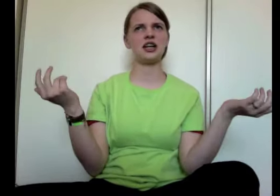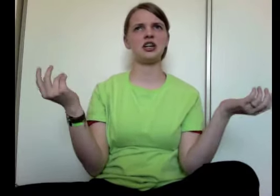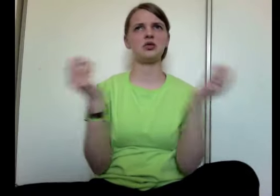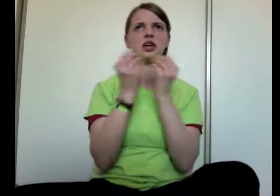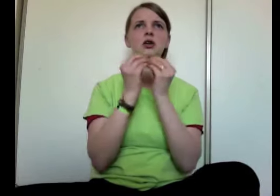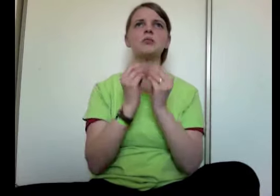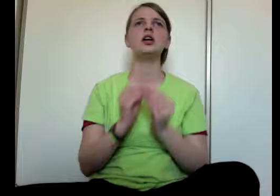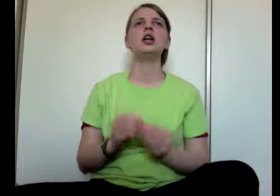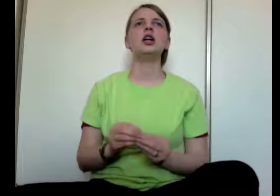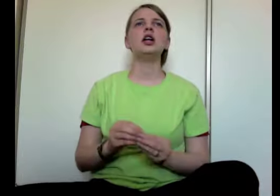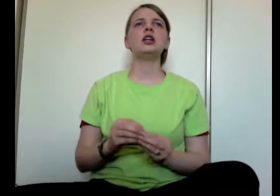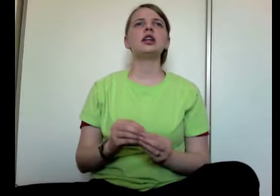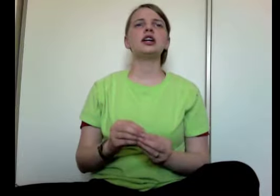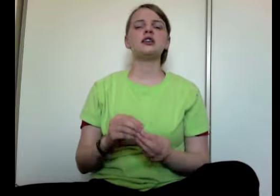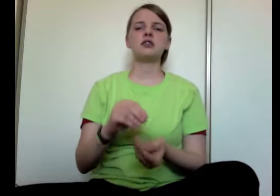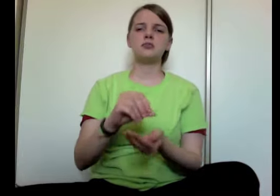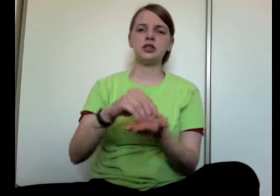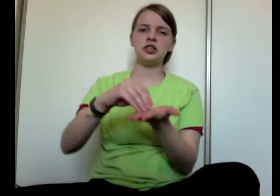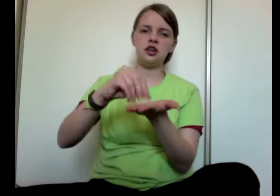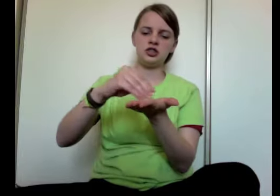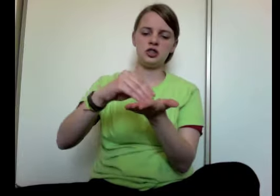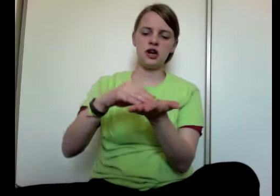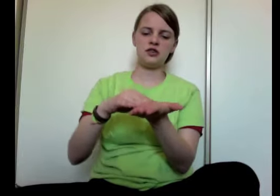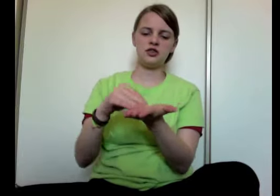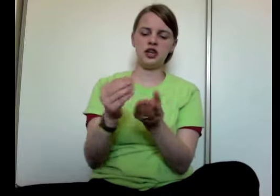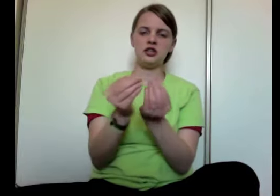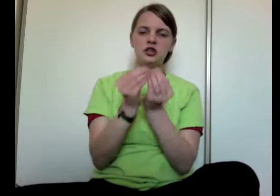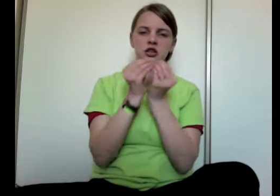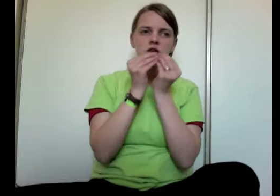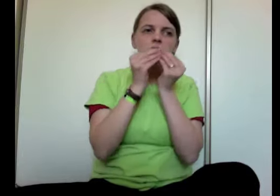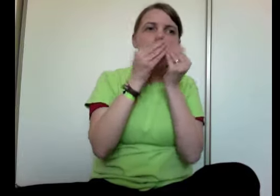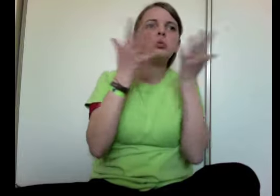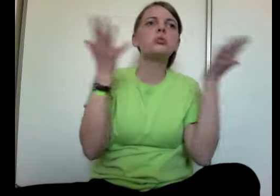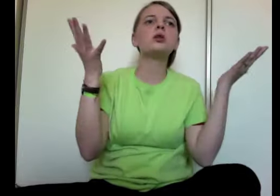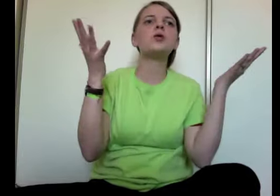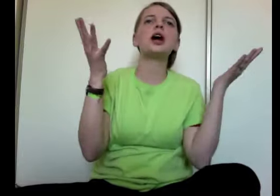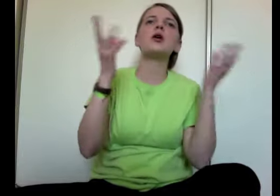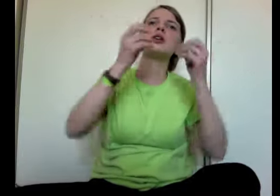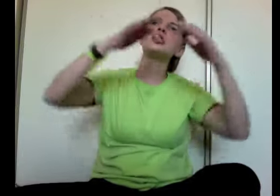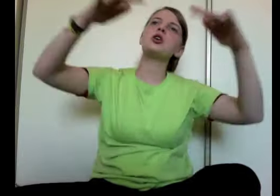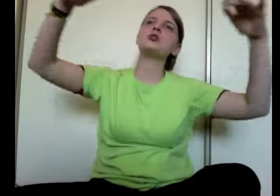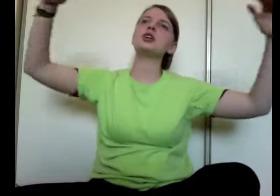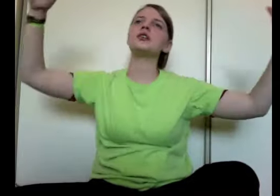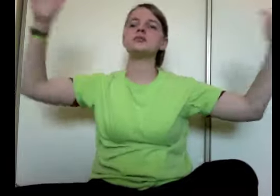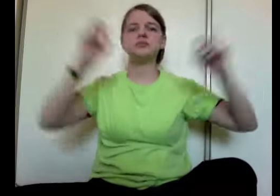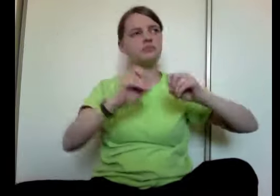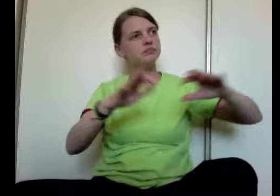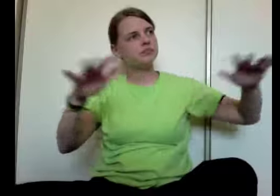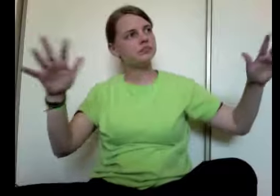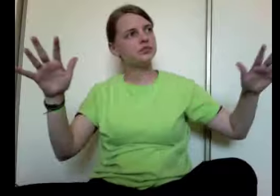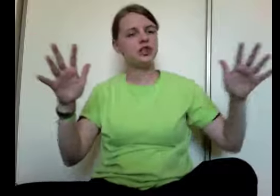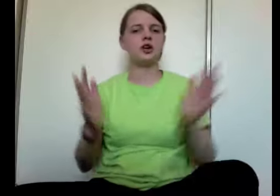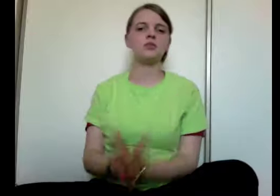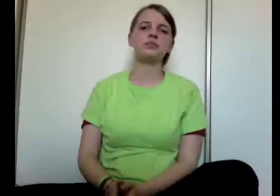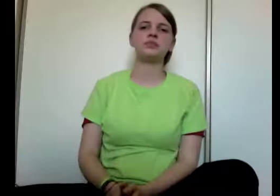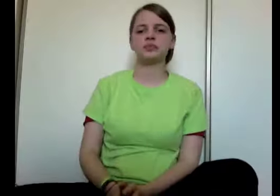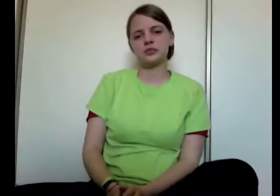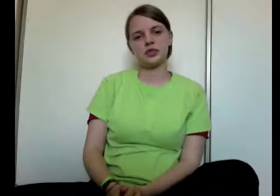candle, like pixie dust. You have it in your hand, and then you like blow it out, and it goes out. Like